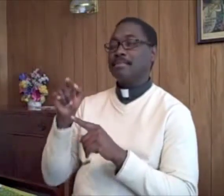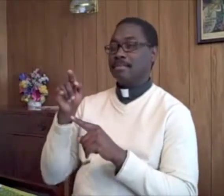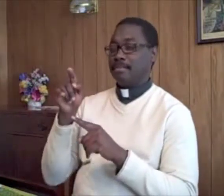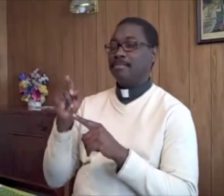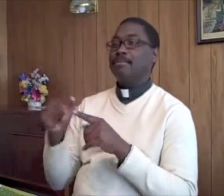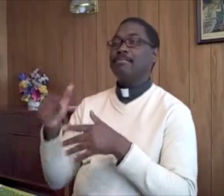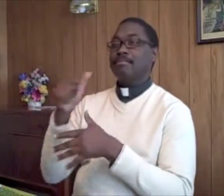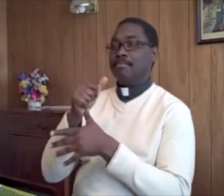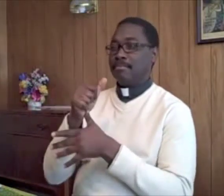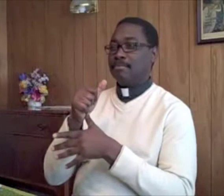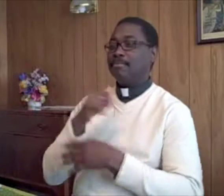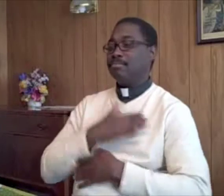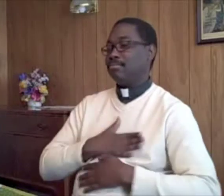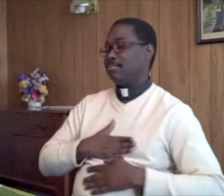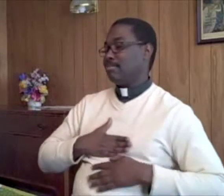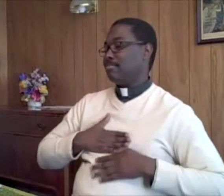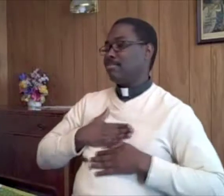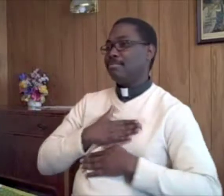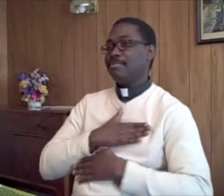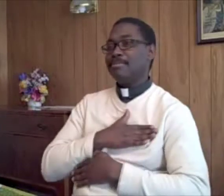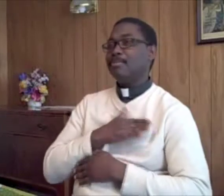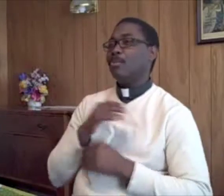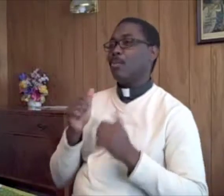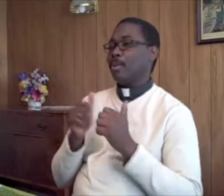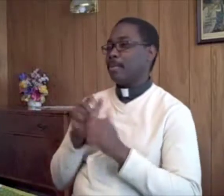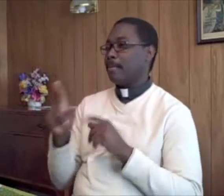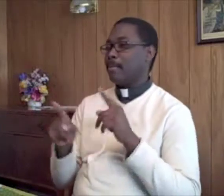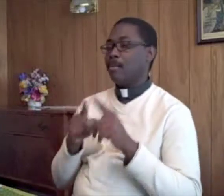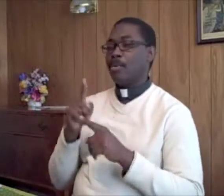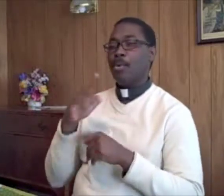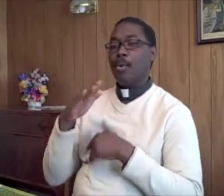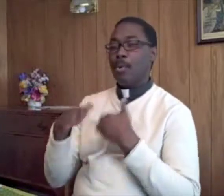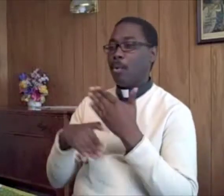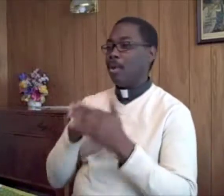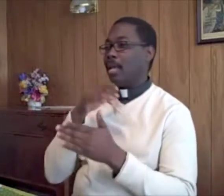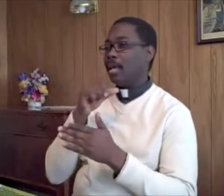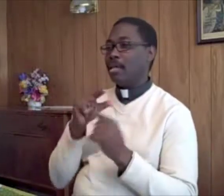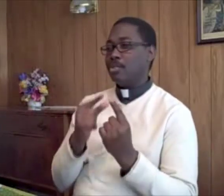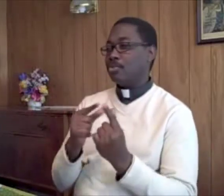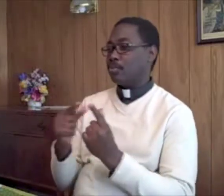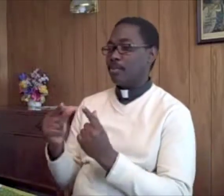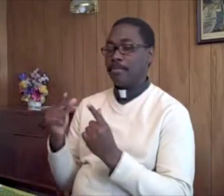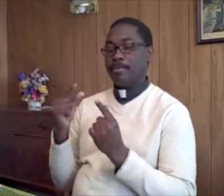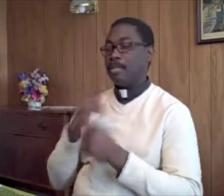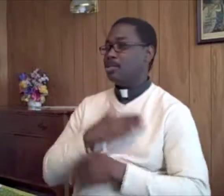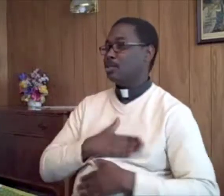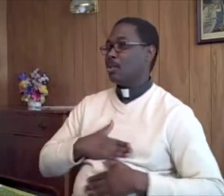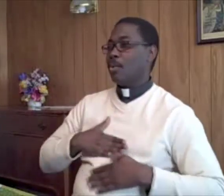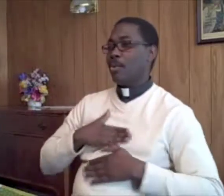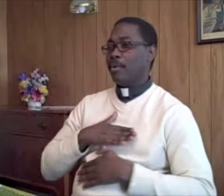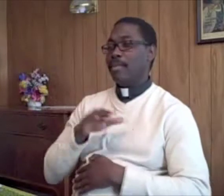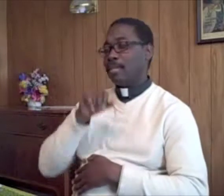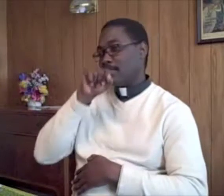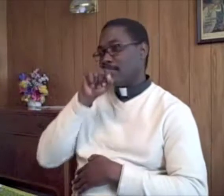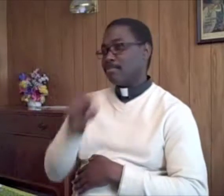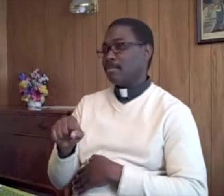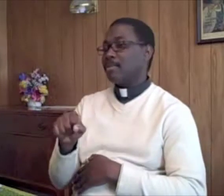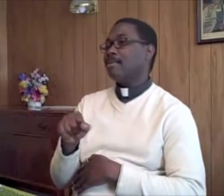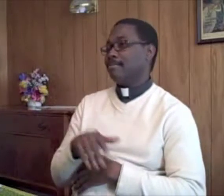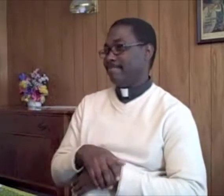here. Being with them, that's probably the thing I enjoy the most, is being with these people from all different types of groups